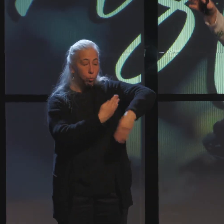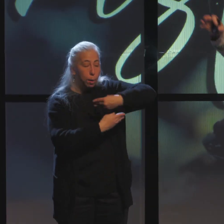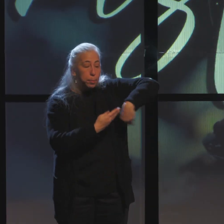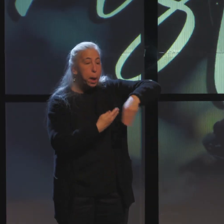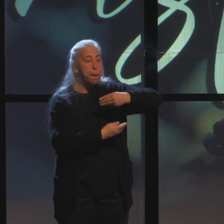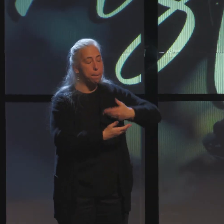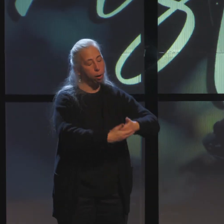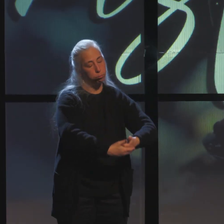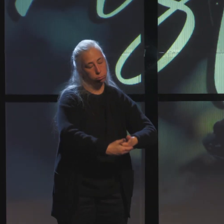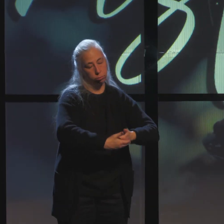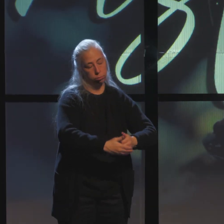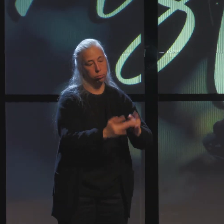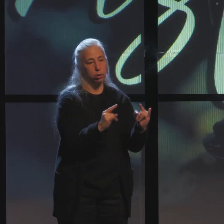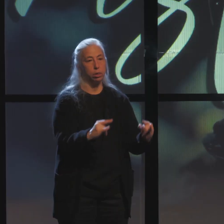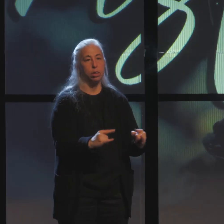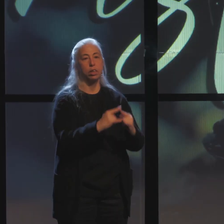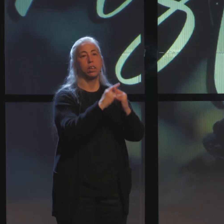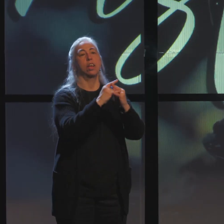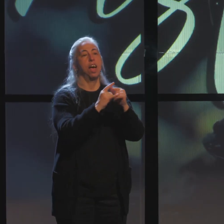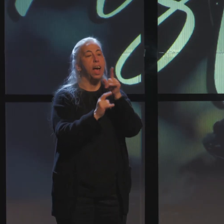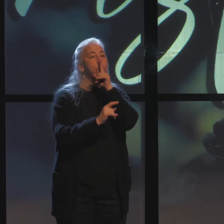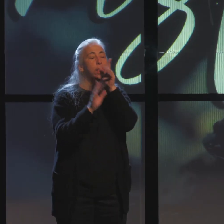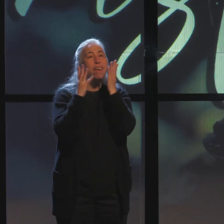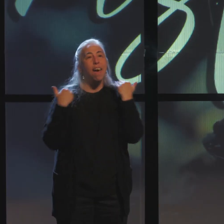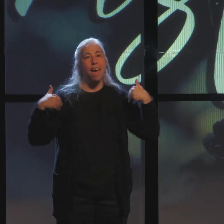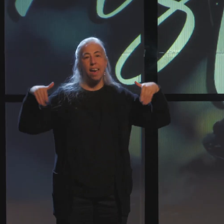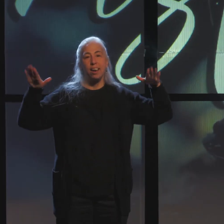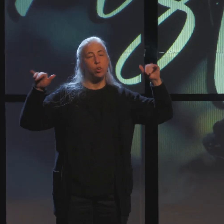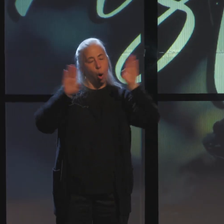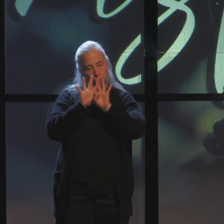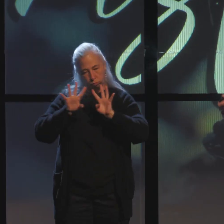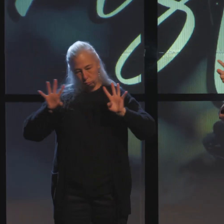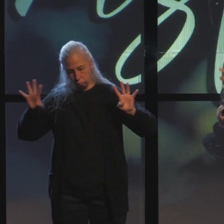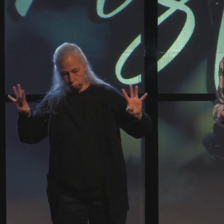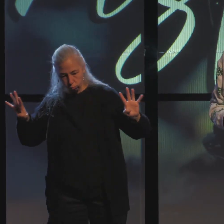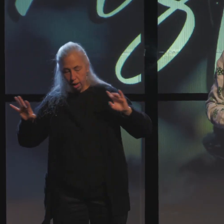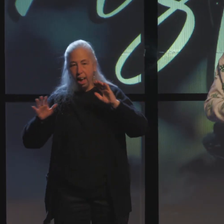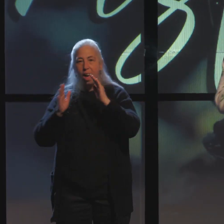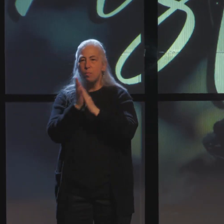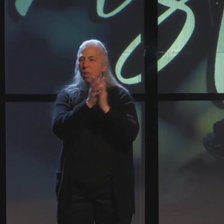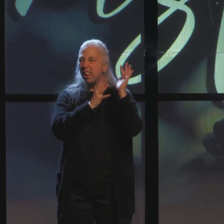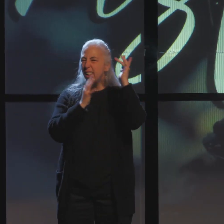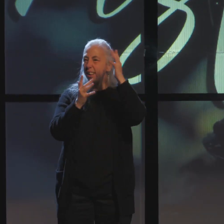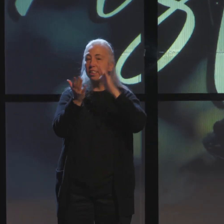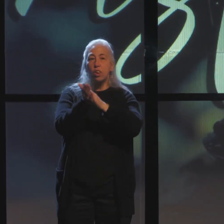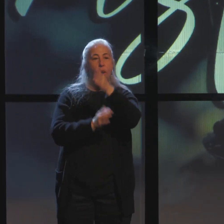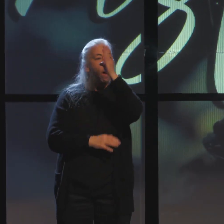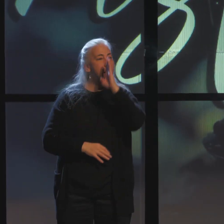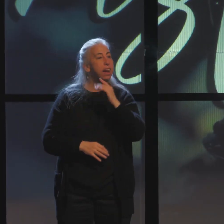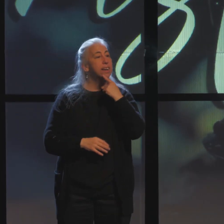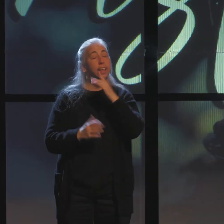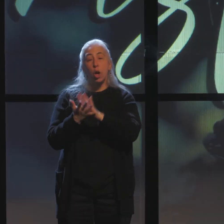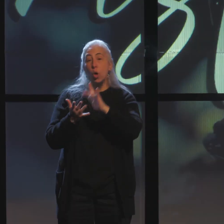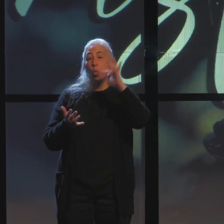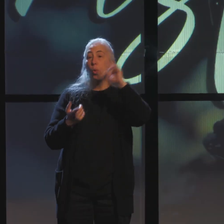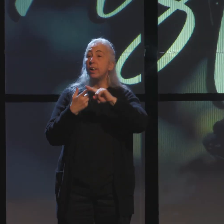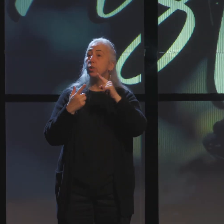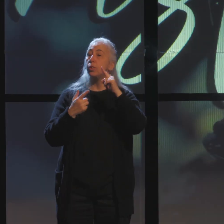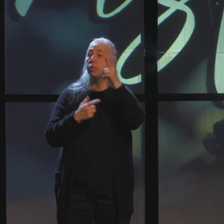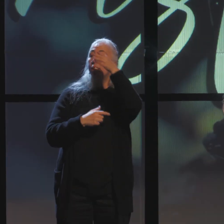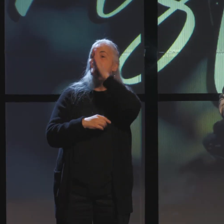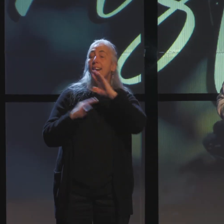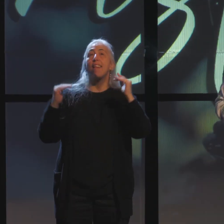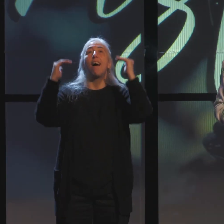great company of the heavenly host appearing with the angel. And they're praising God. And this is what they say: glory to God in the highest heaven, and